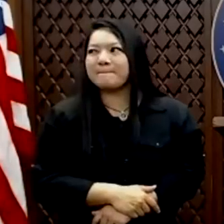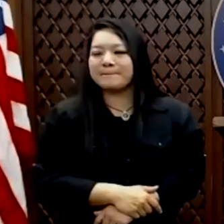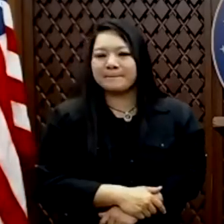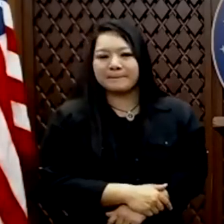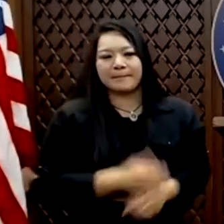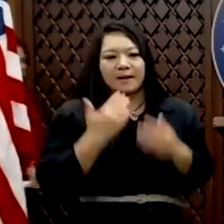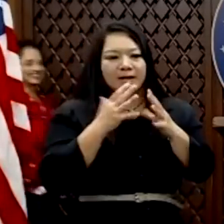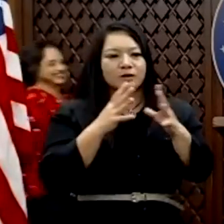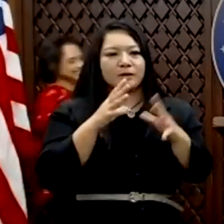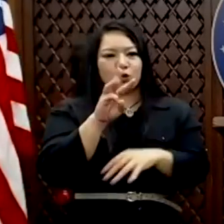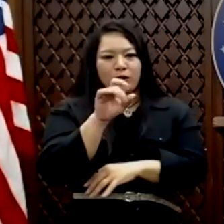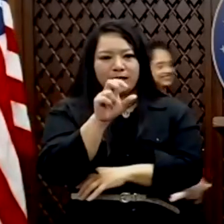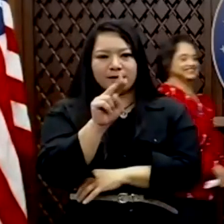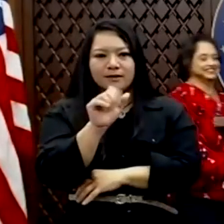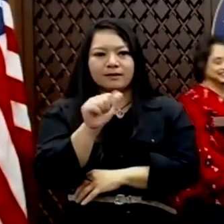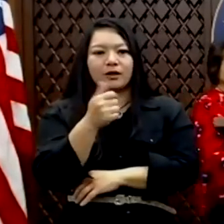Thank you, Wayne.